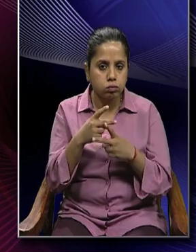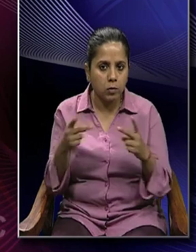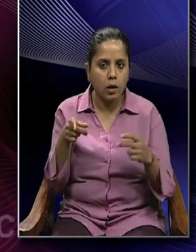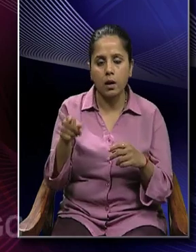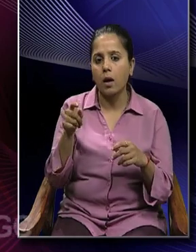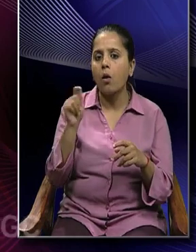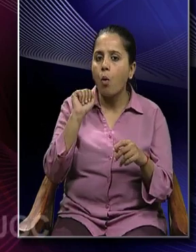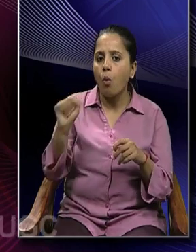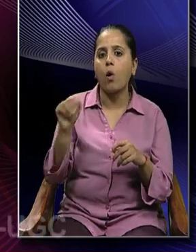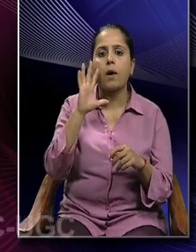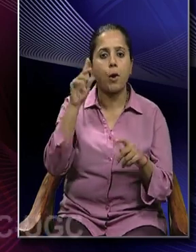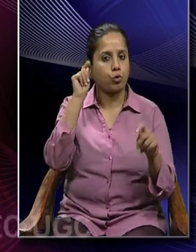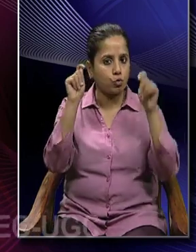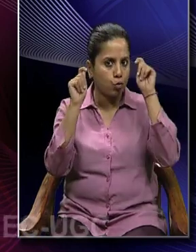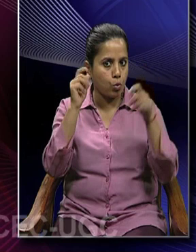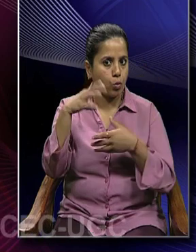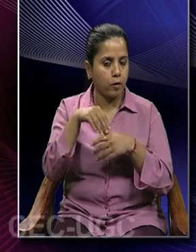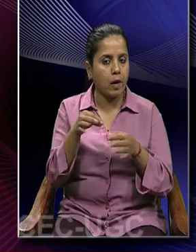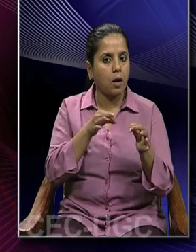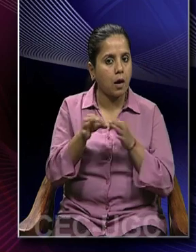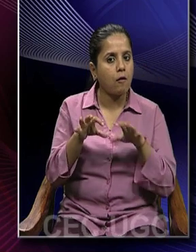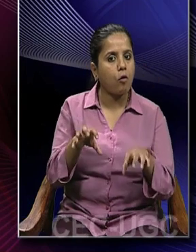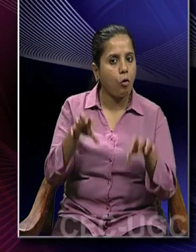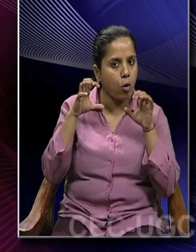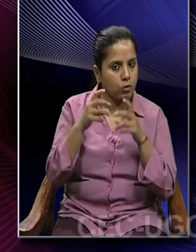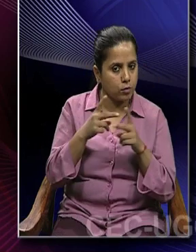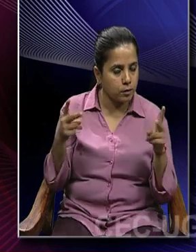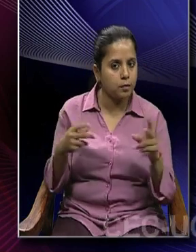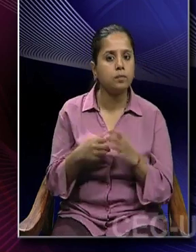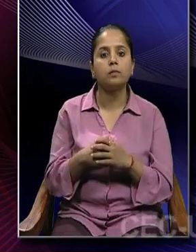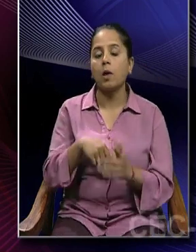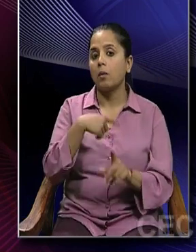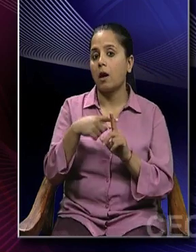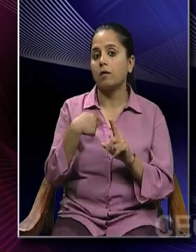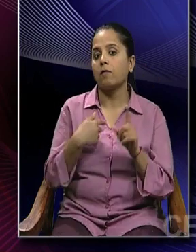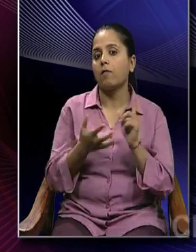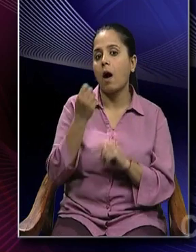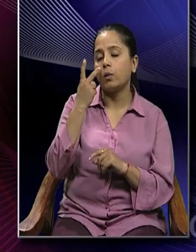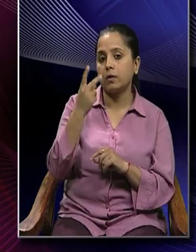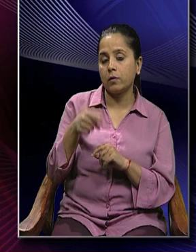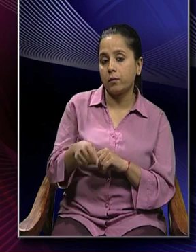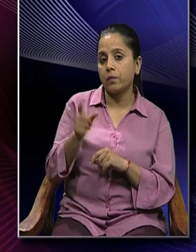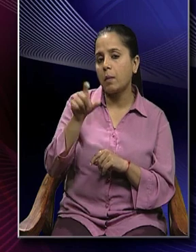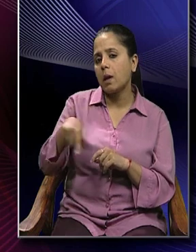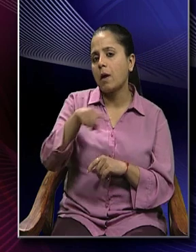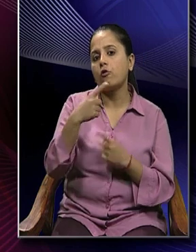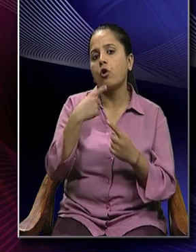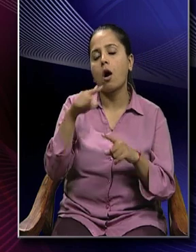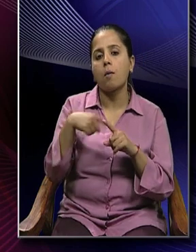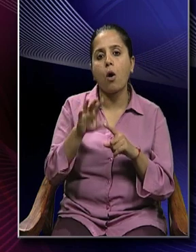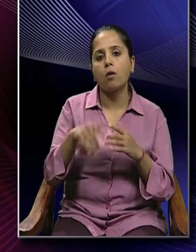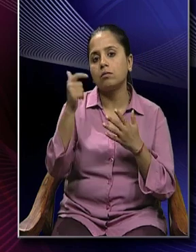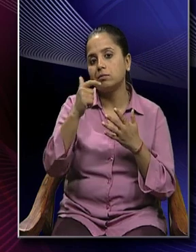an important role in terms of defining the constitution. And we find that when one is talking about the features